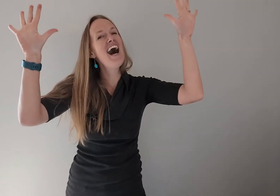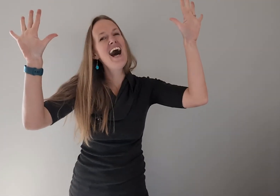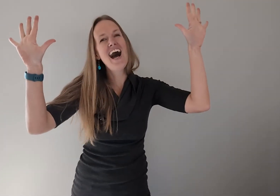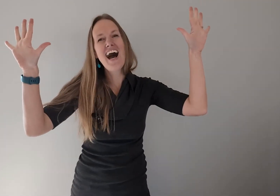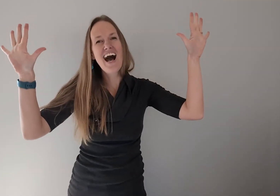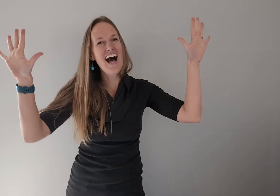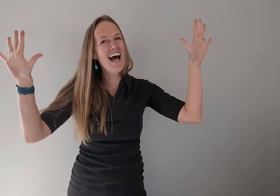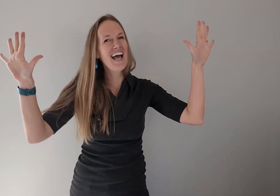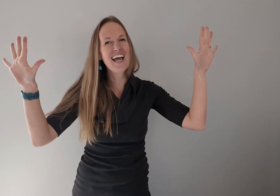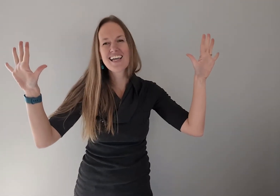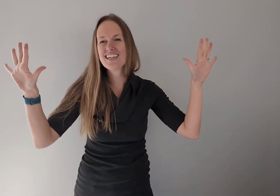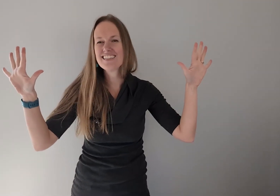light.